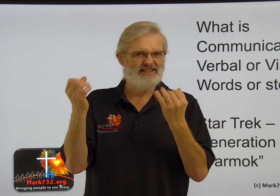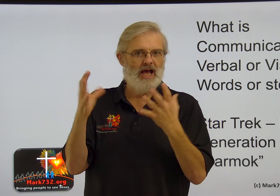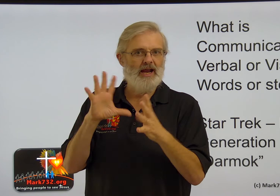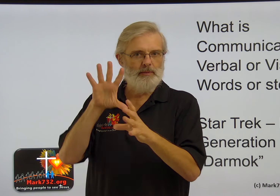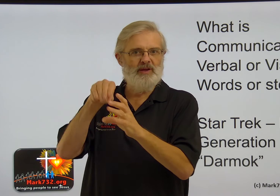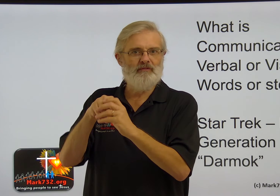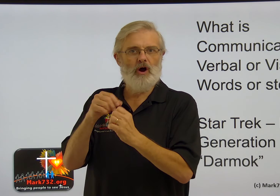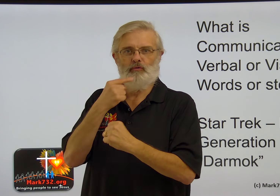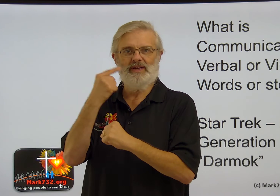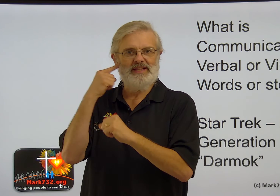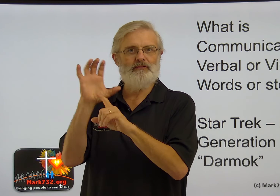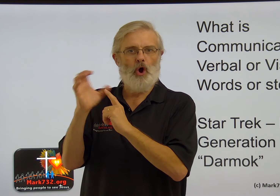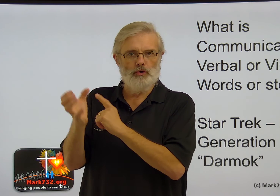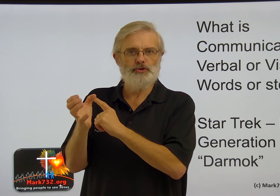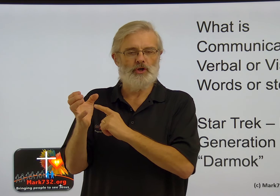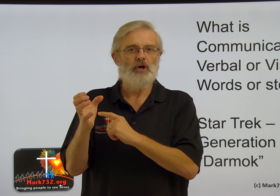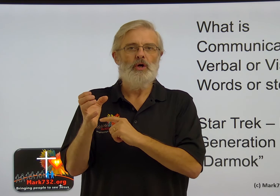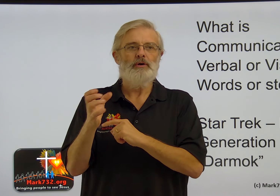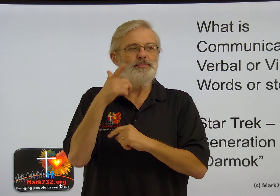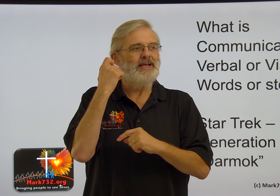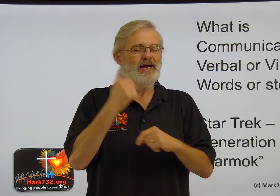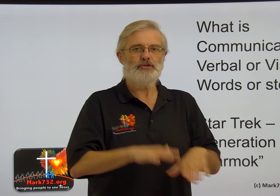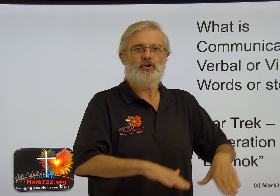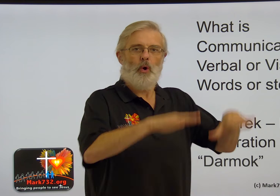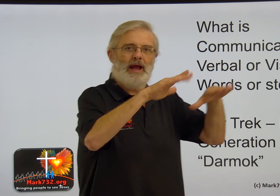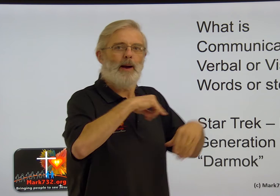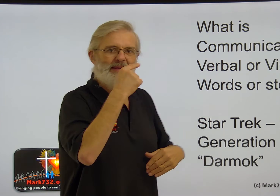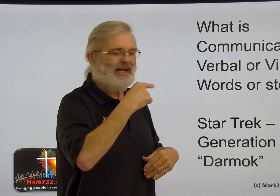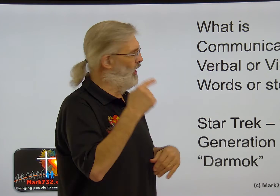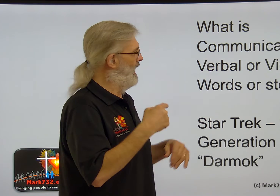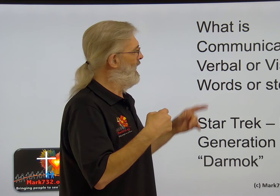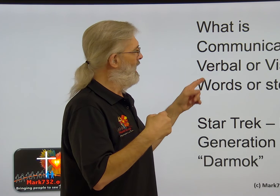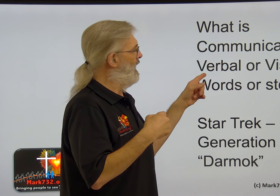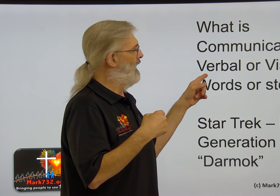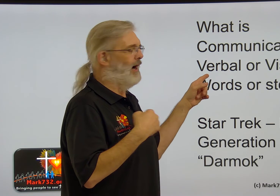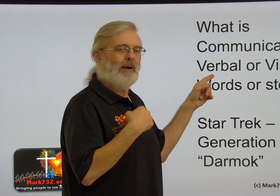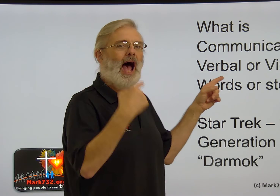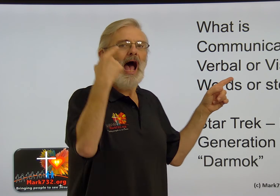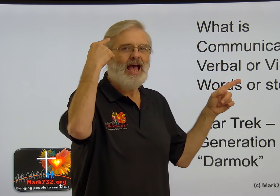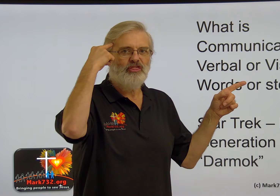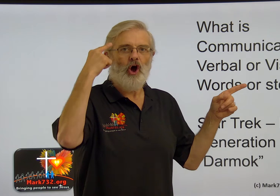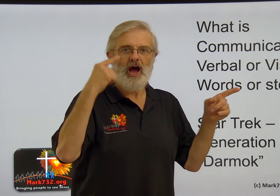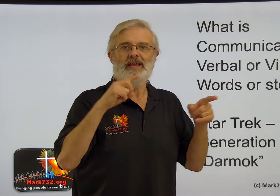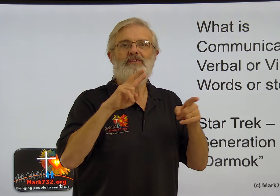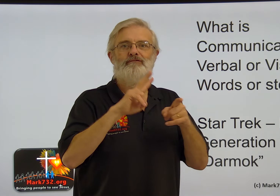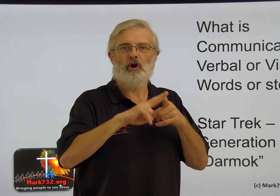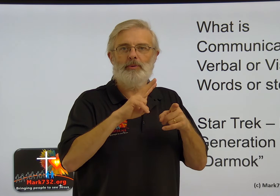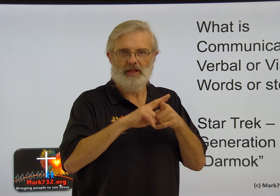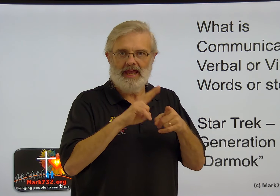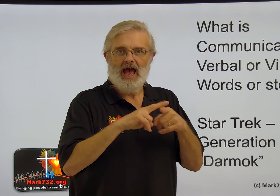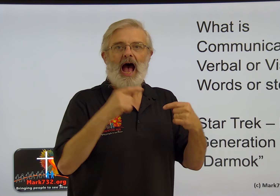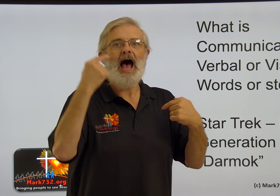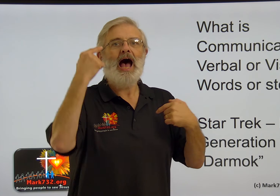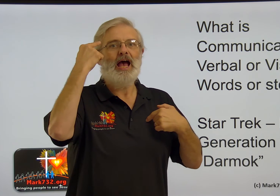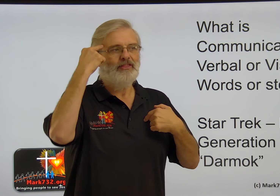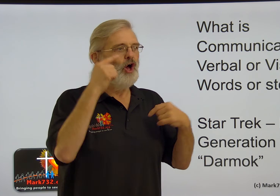and be involved with deaf culture was because growing up hearing, I thought verbally. I thought